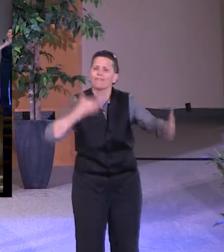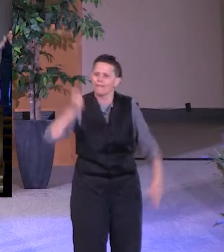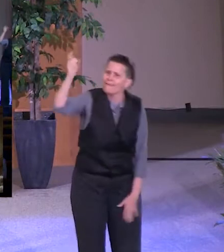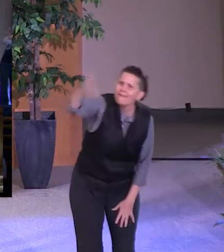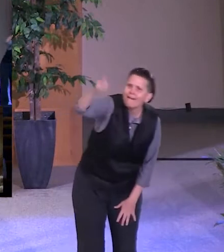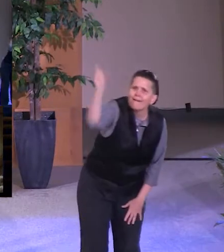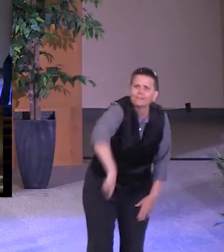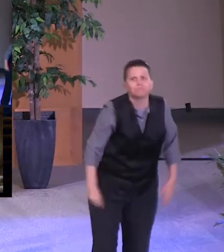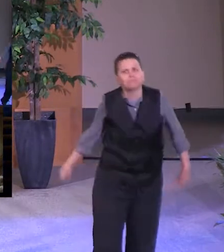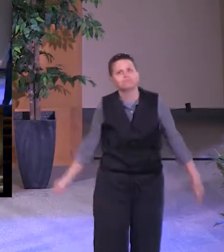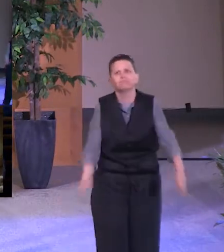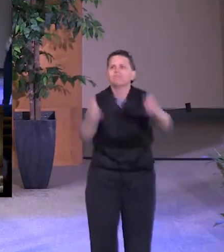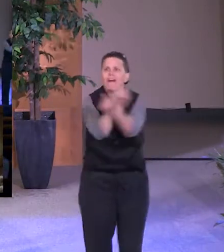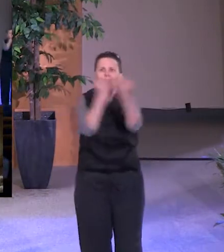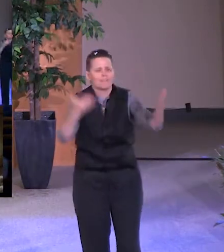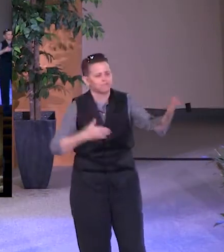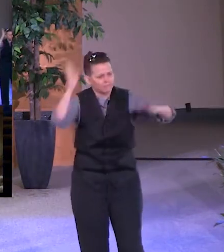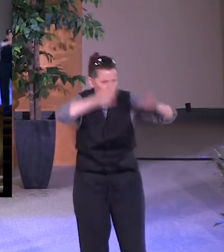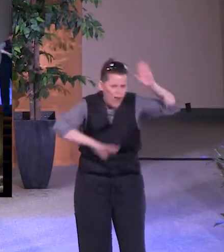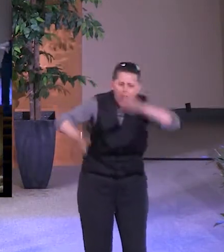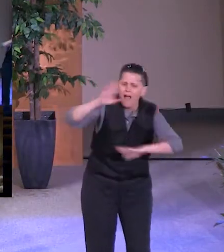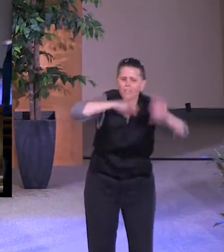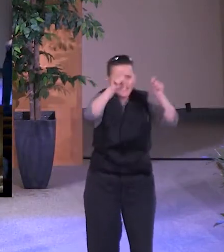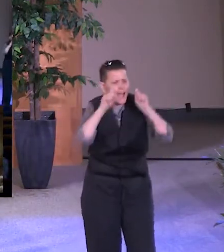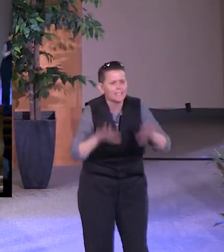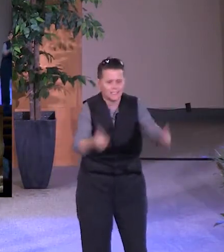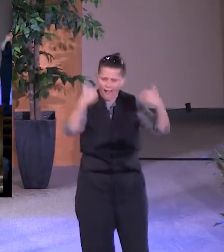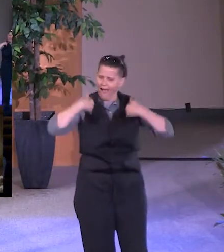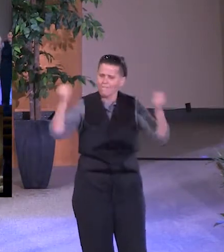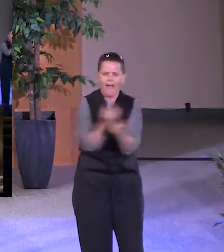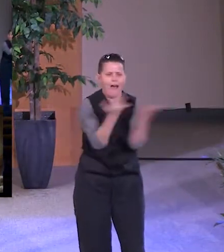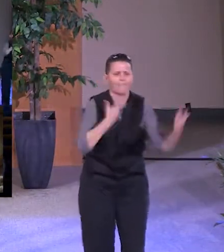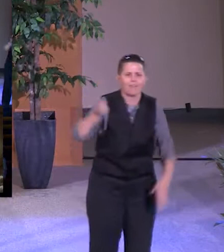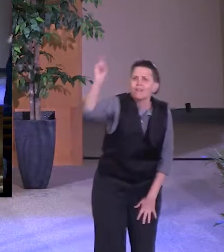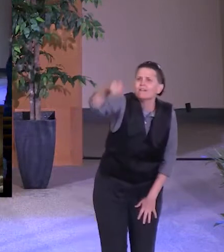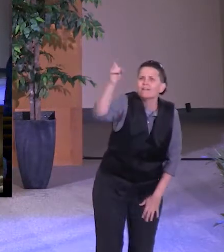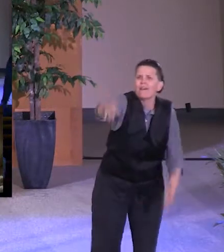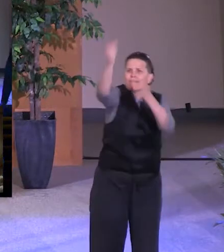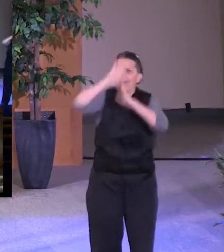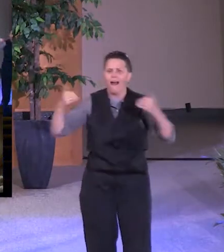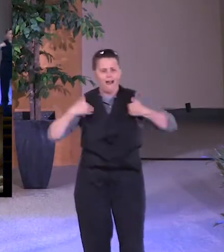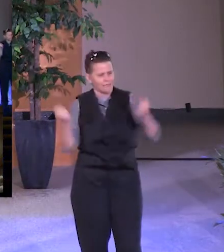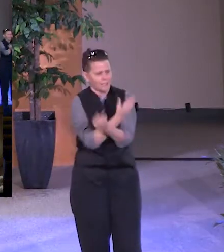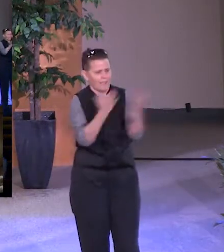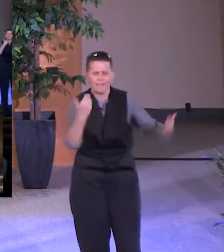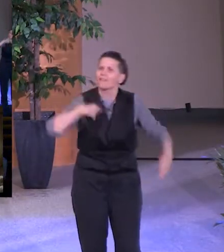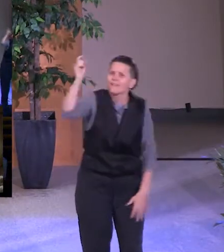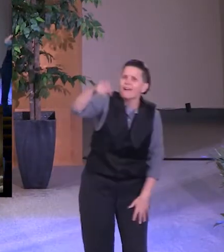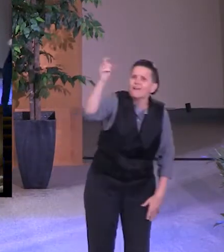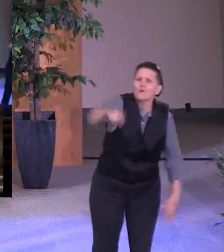Every test and every trial. We got everything we need. See, we blessed, our God's got everything we need. See, I know